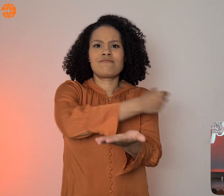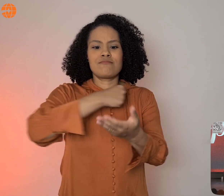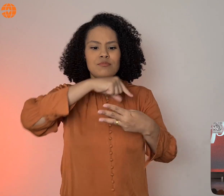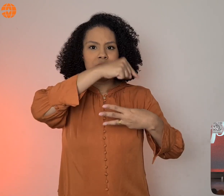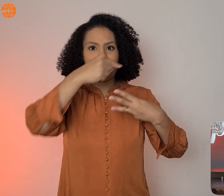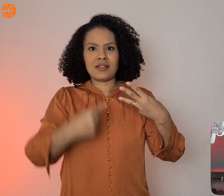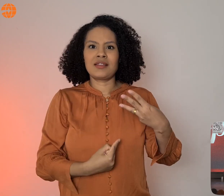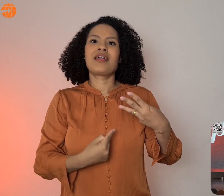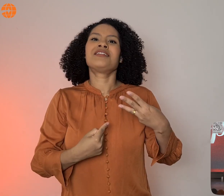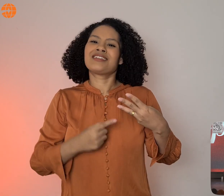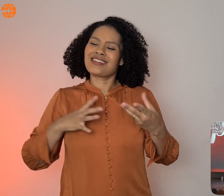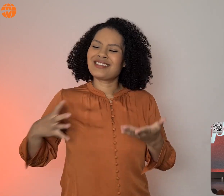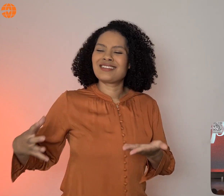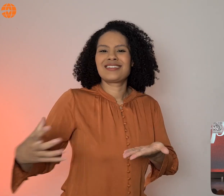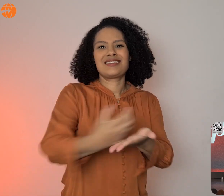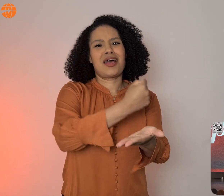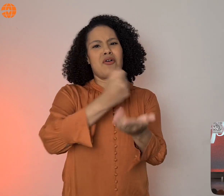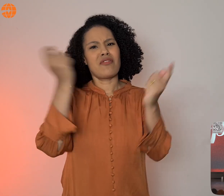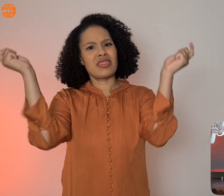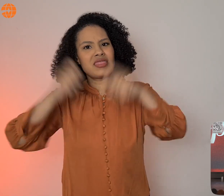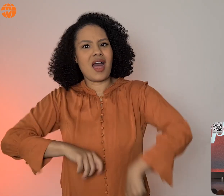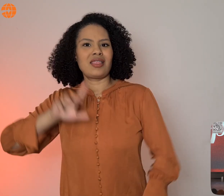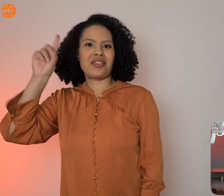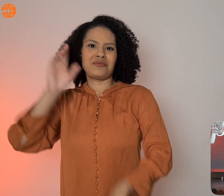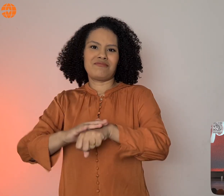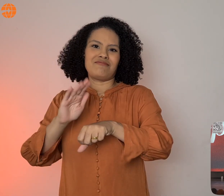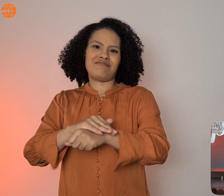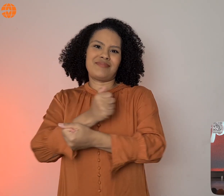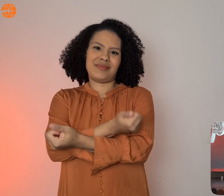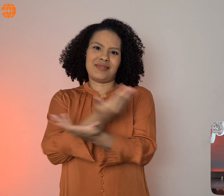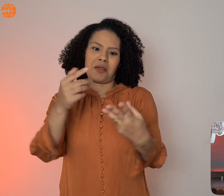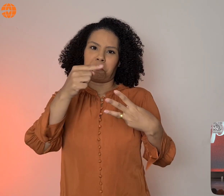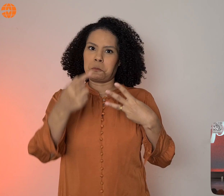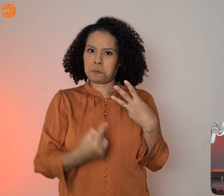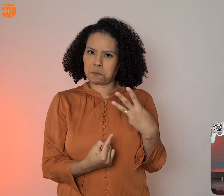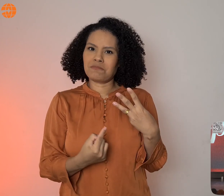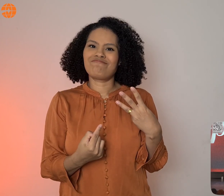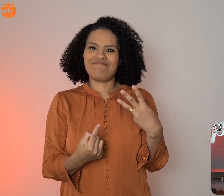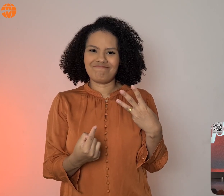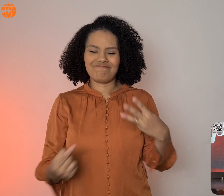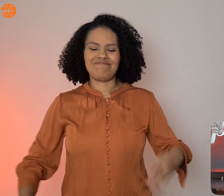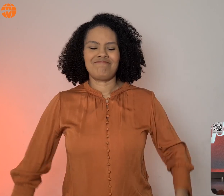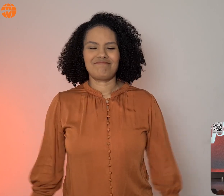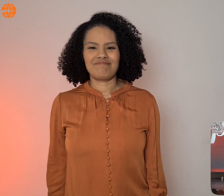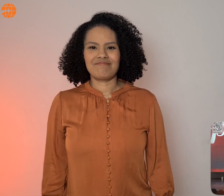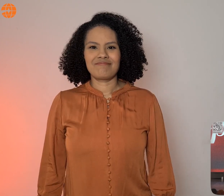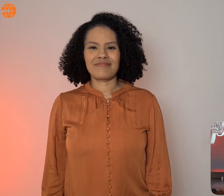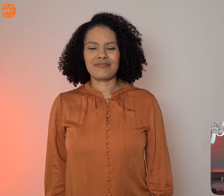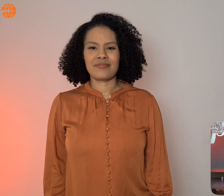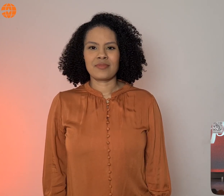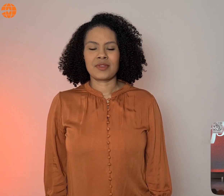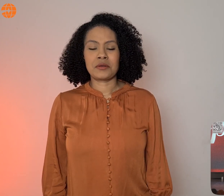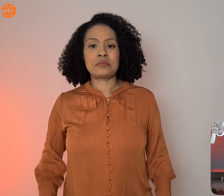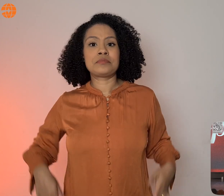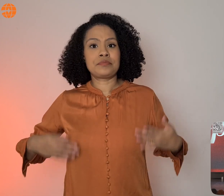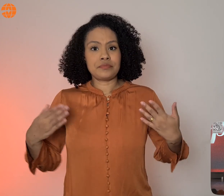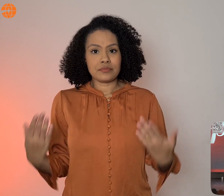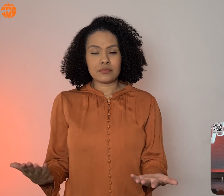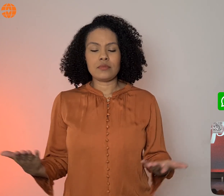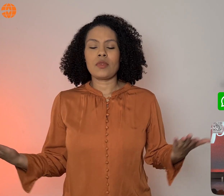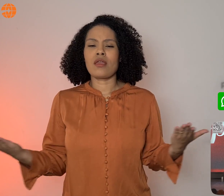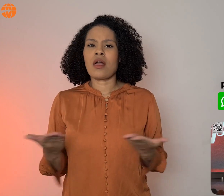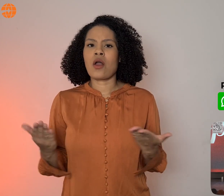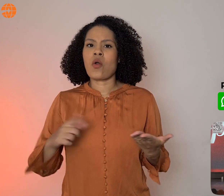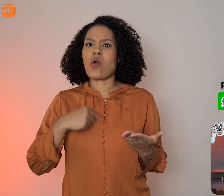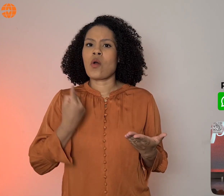te redime de todas essas 3 coisas. Next it says, the fourth thing that